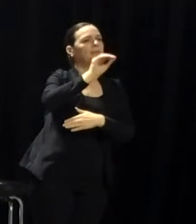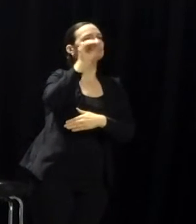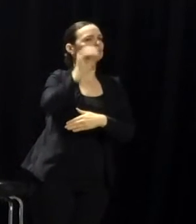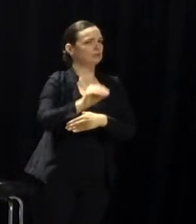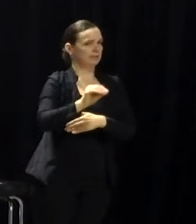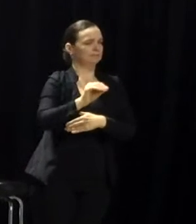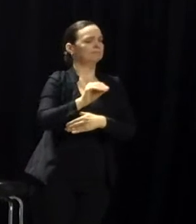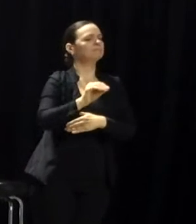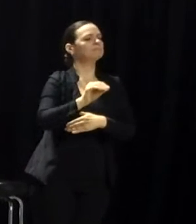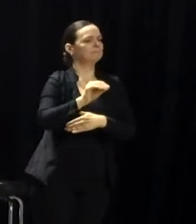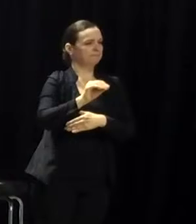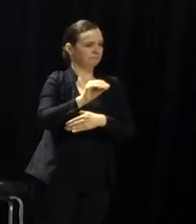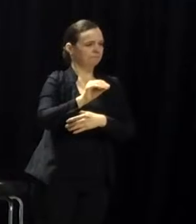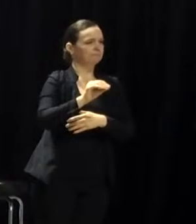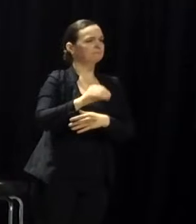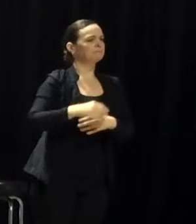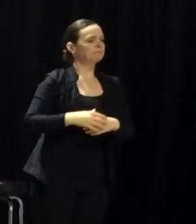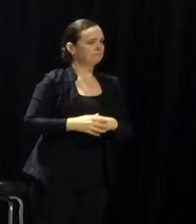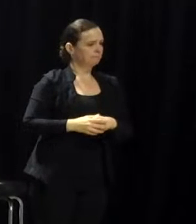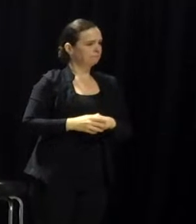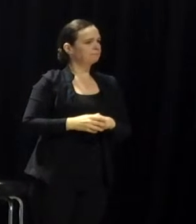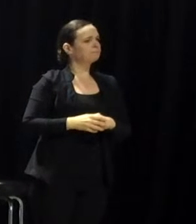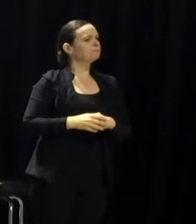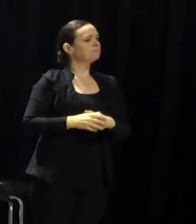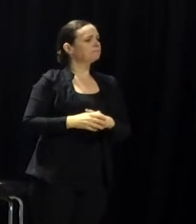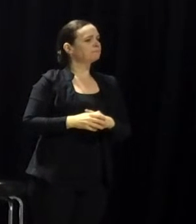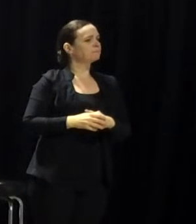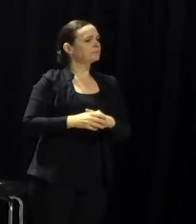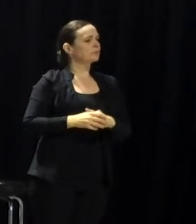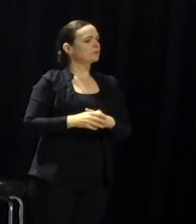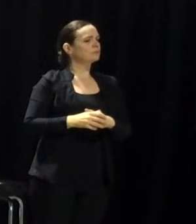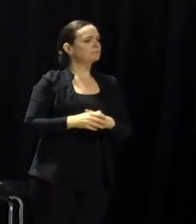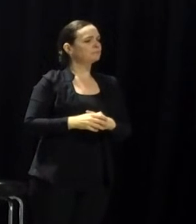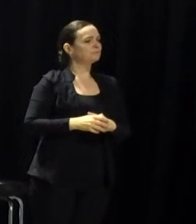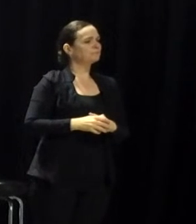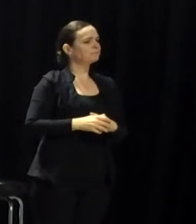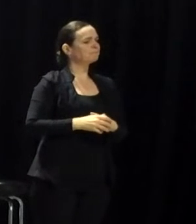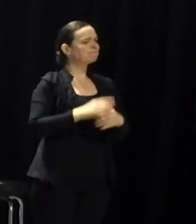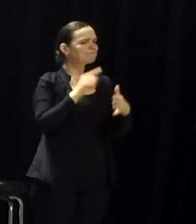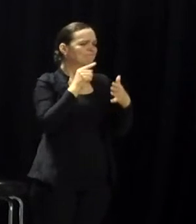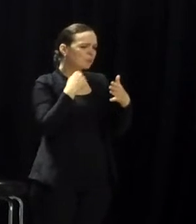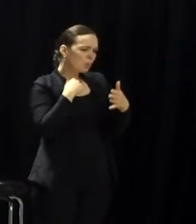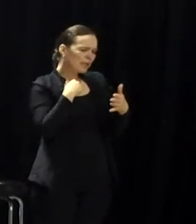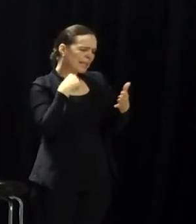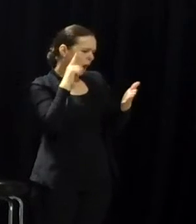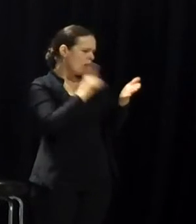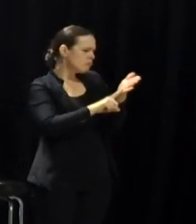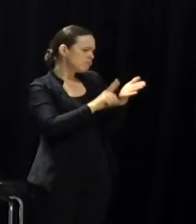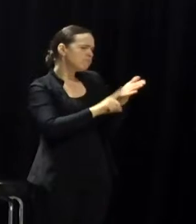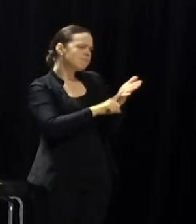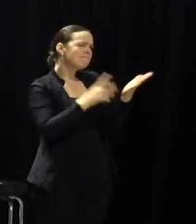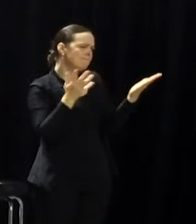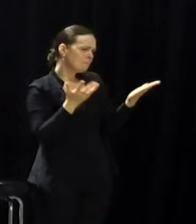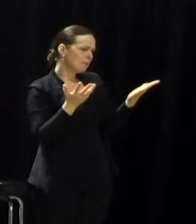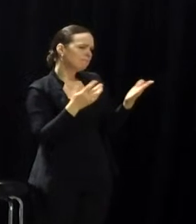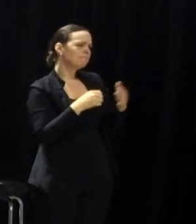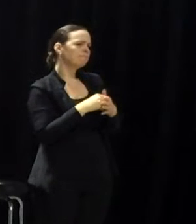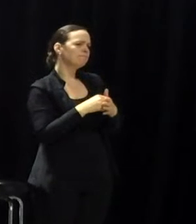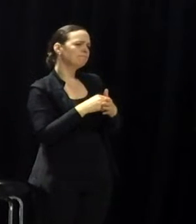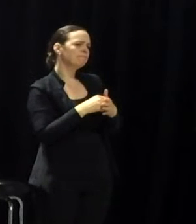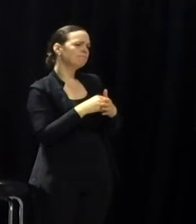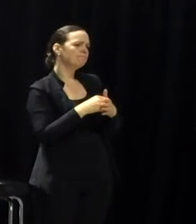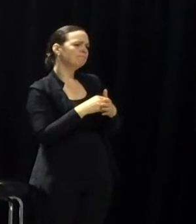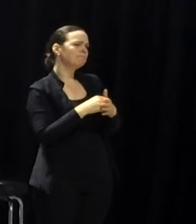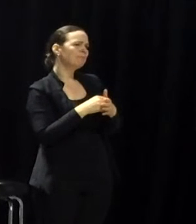Certainly some of the cases, when you do your investigations, some of these things could have been handled differently, but the